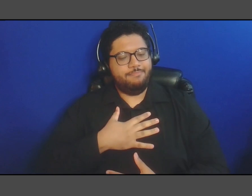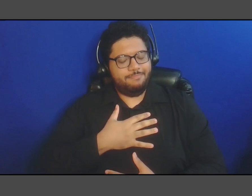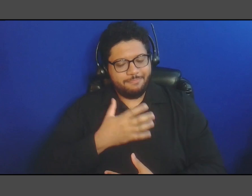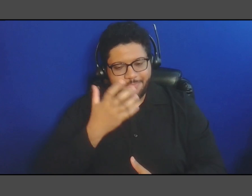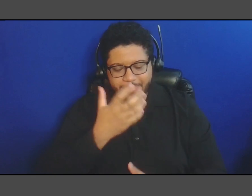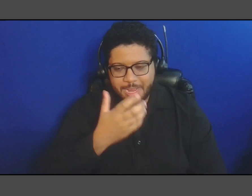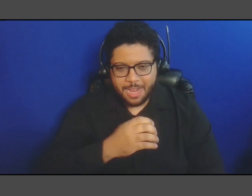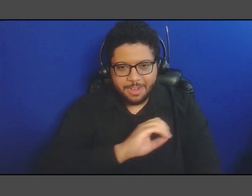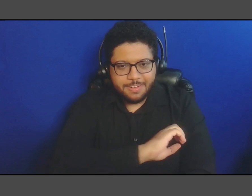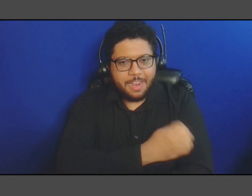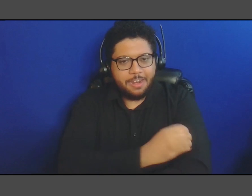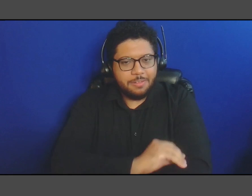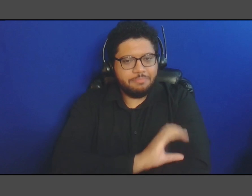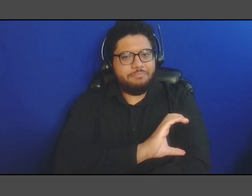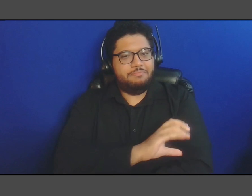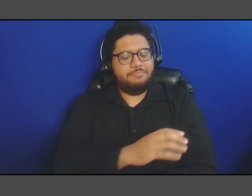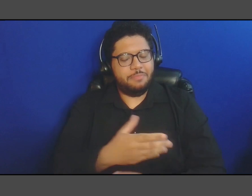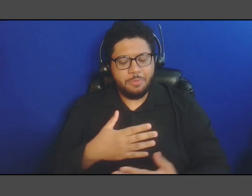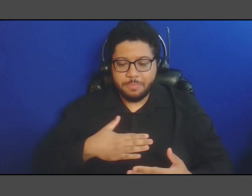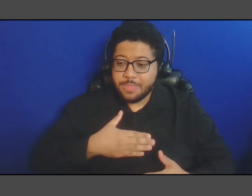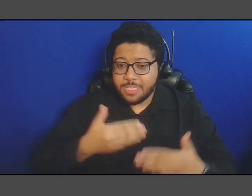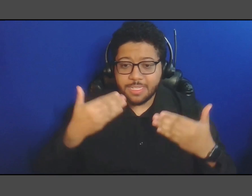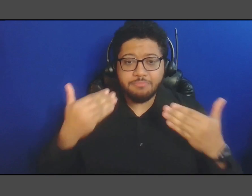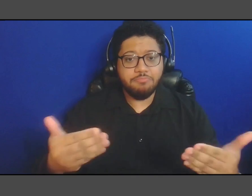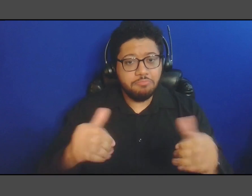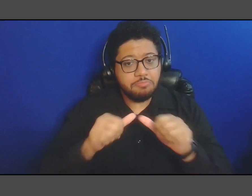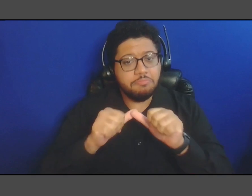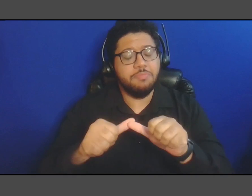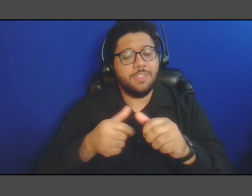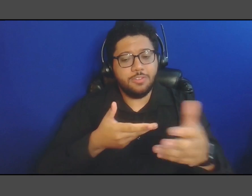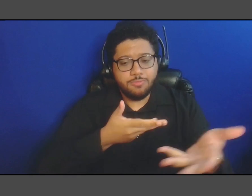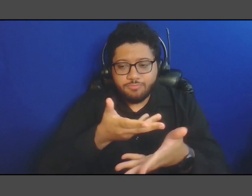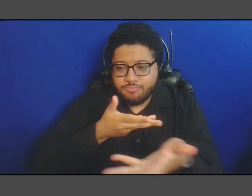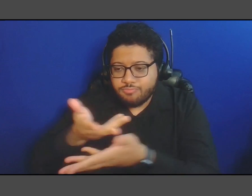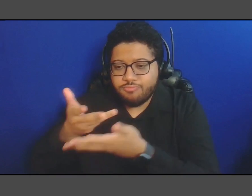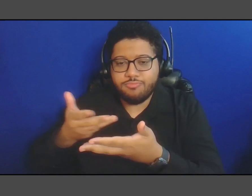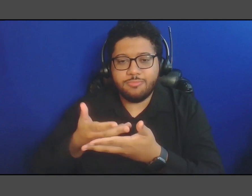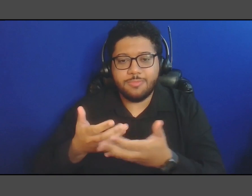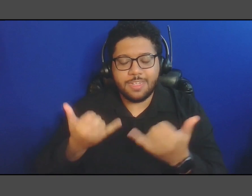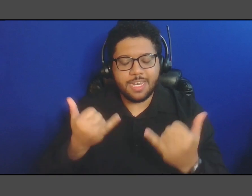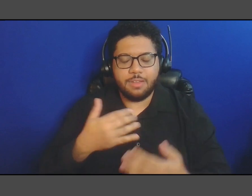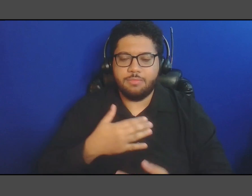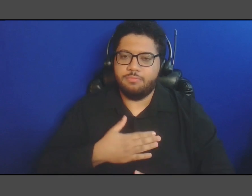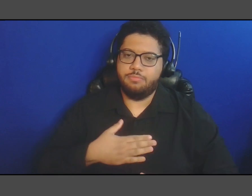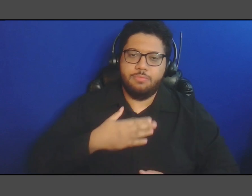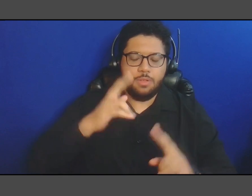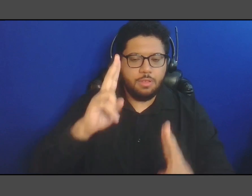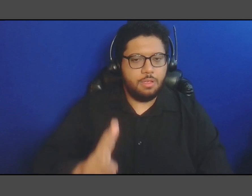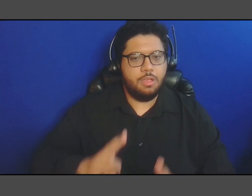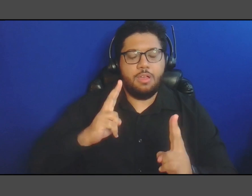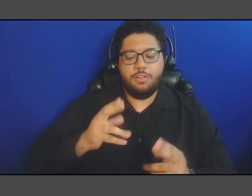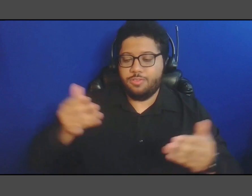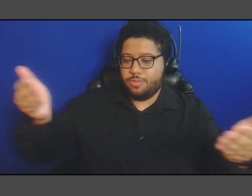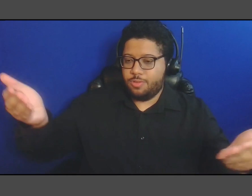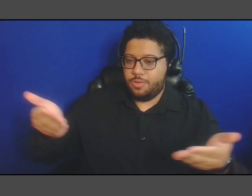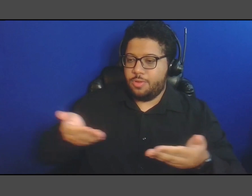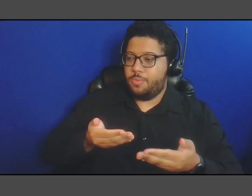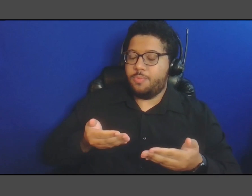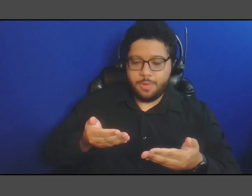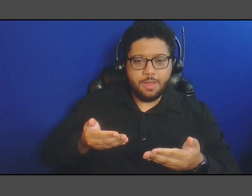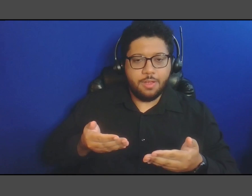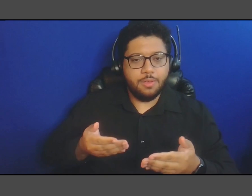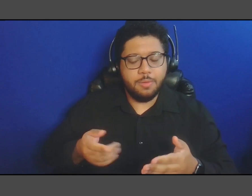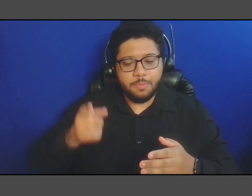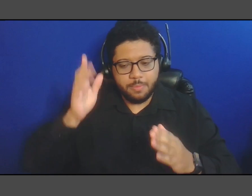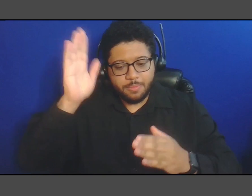engage. It is now my great pleasure to welcome you to our program, Telling the American Story on Our